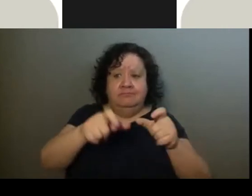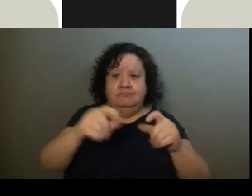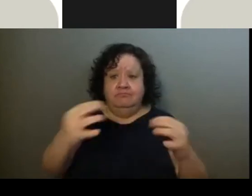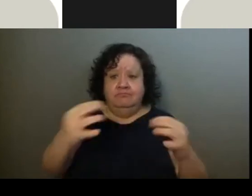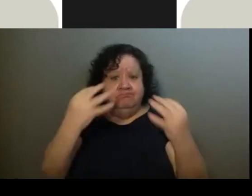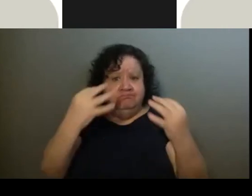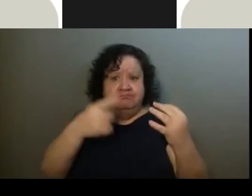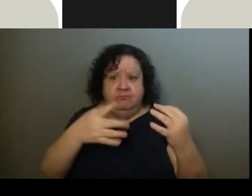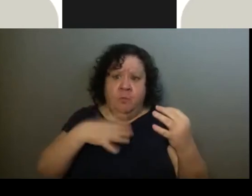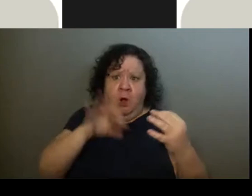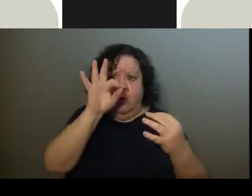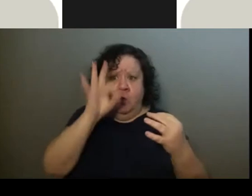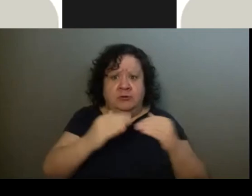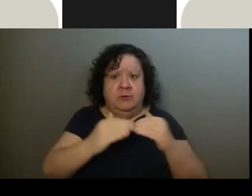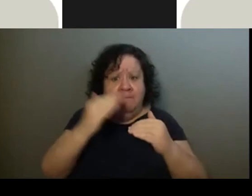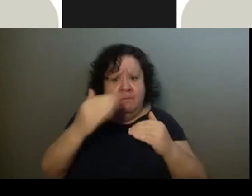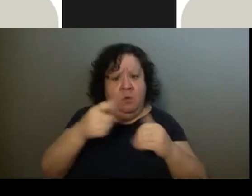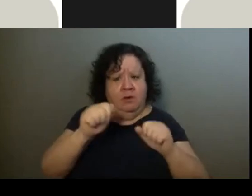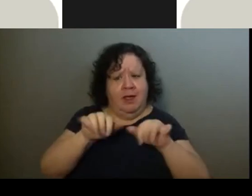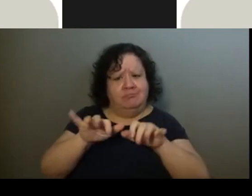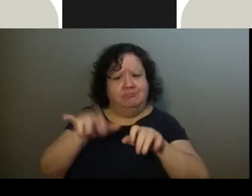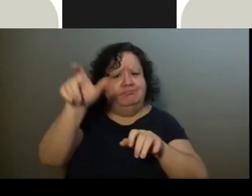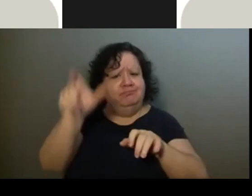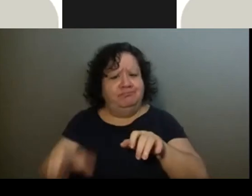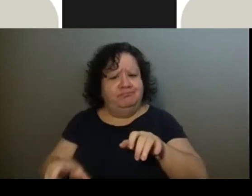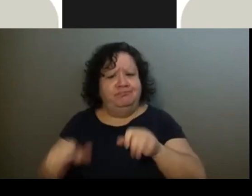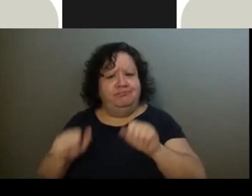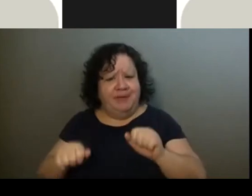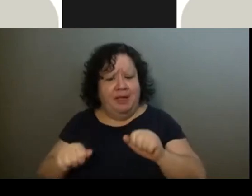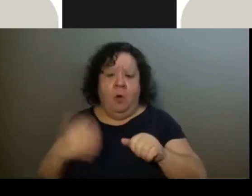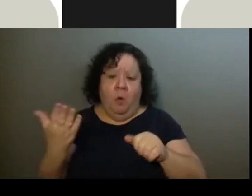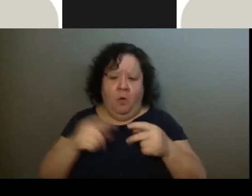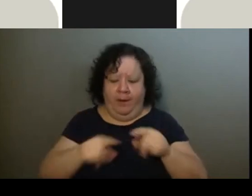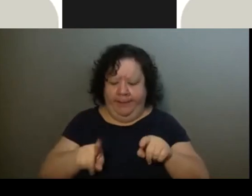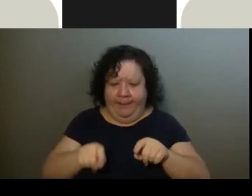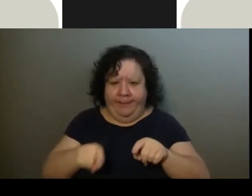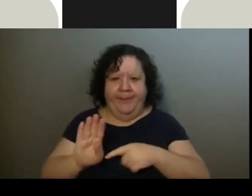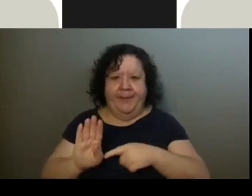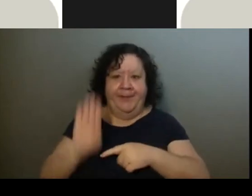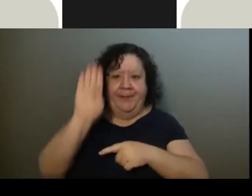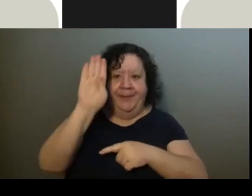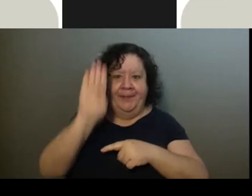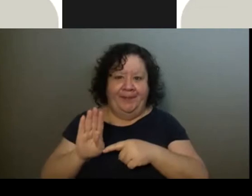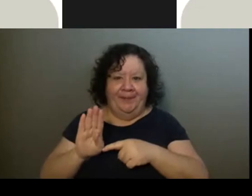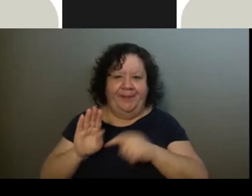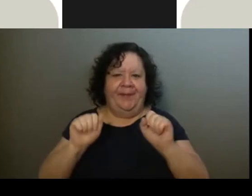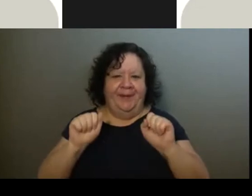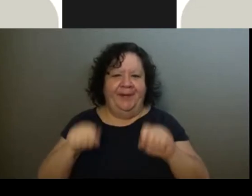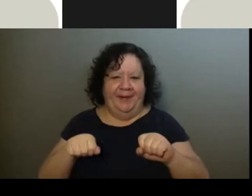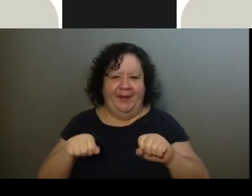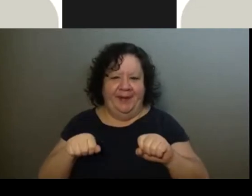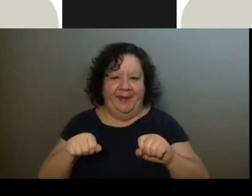The question will come to you after we respond to these questions that are here in front of us. I'll turn to the